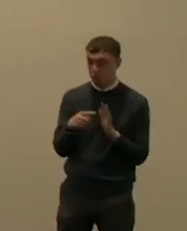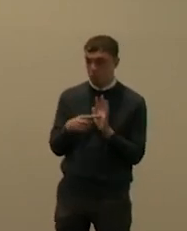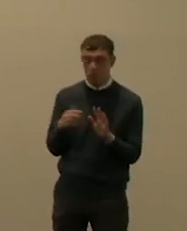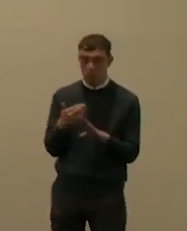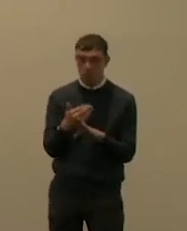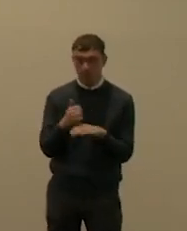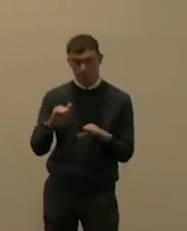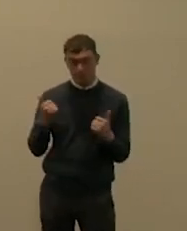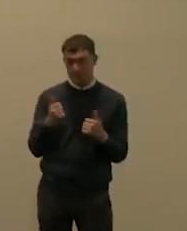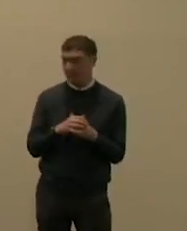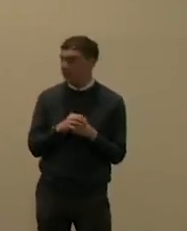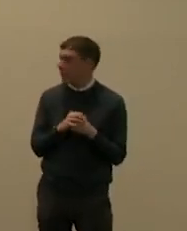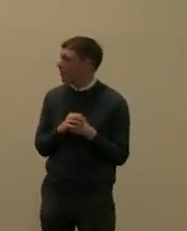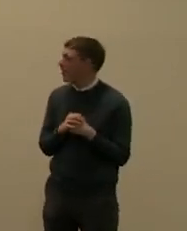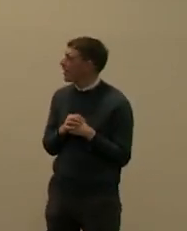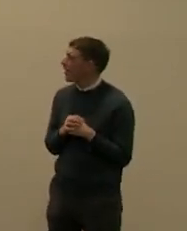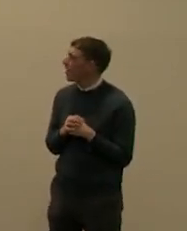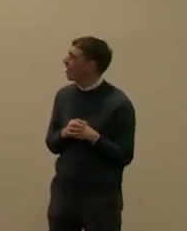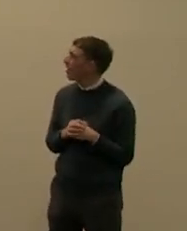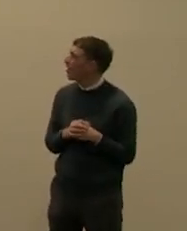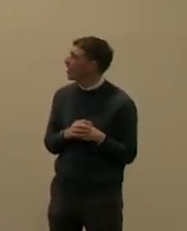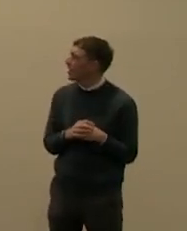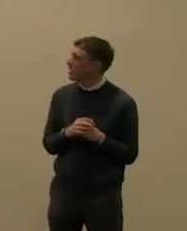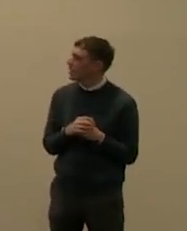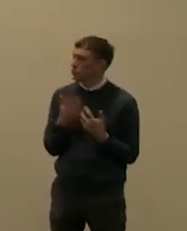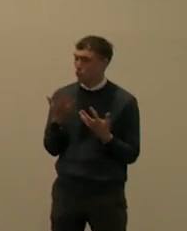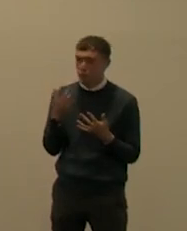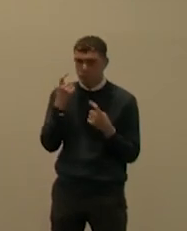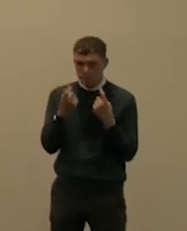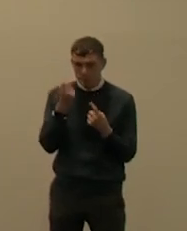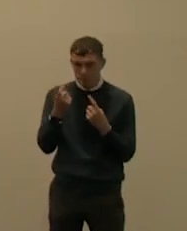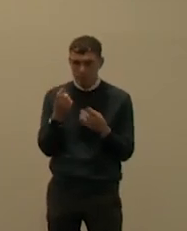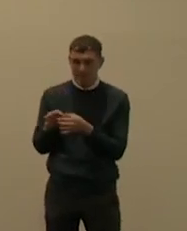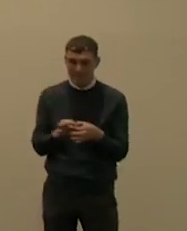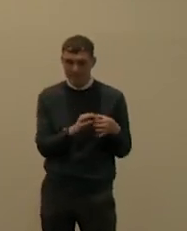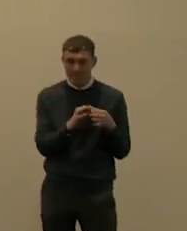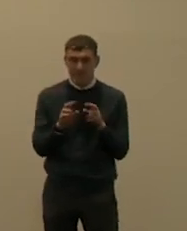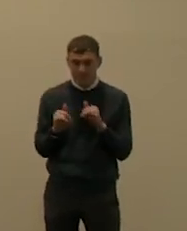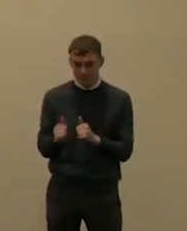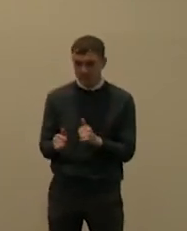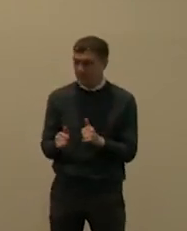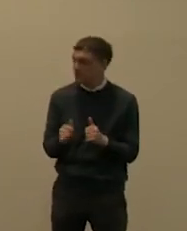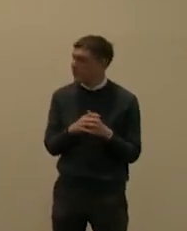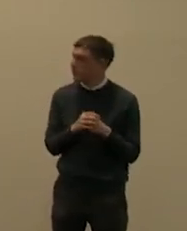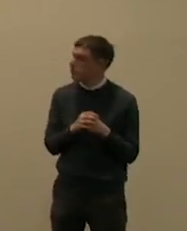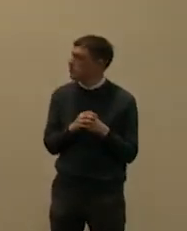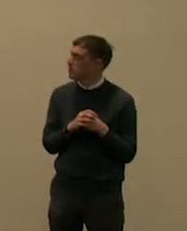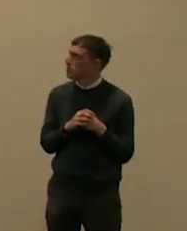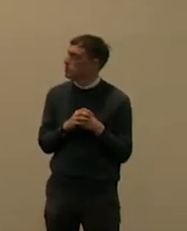case. And when we think about the connectivity test, so I've prepared something